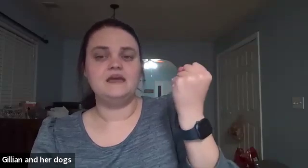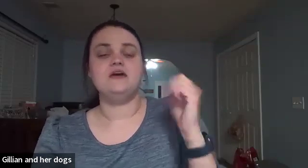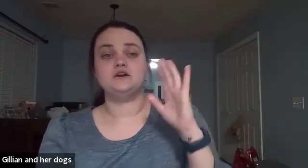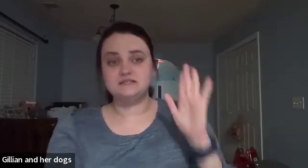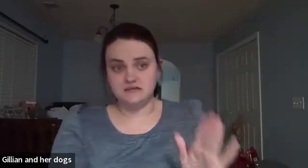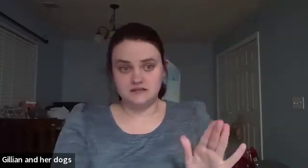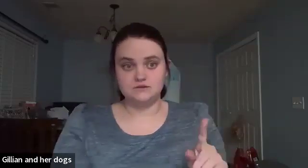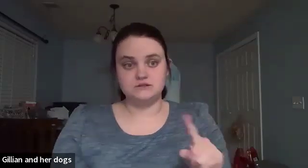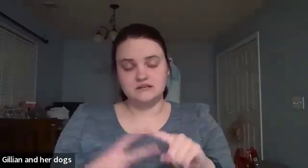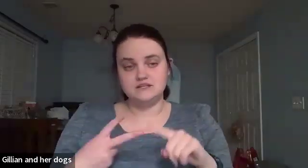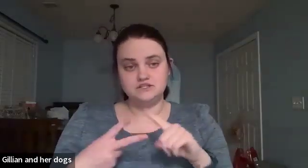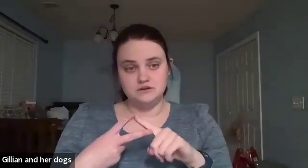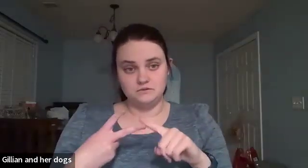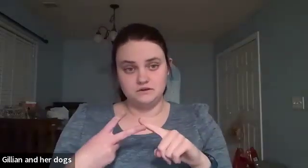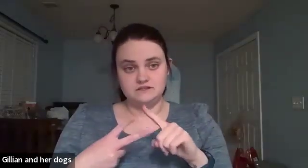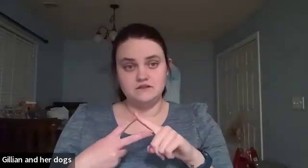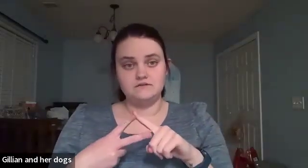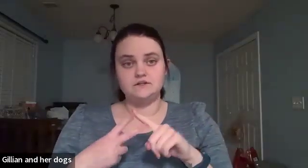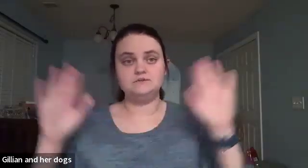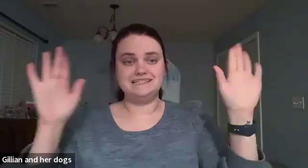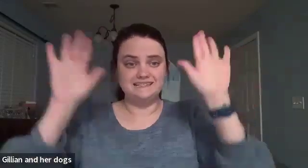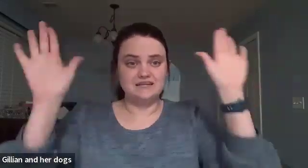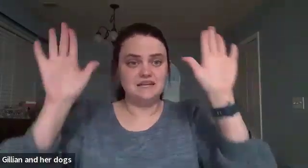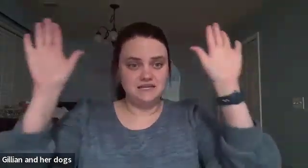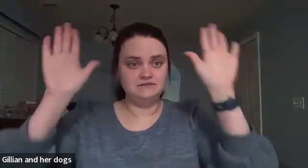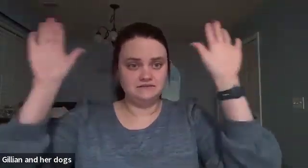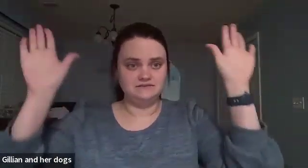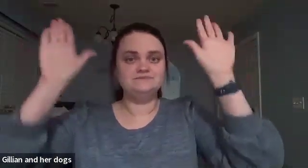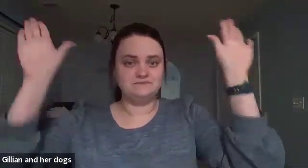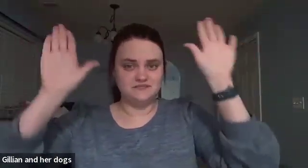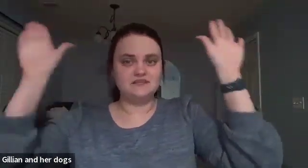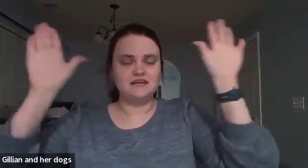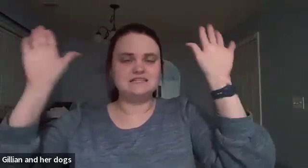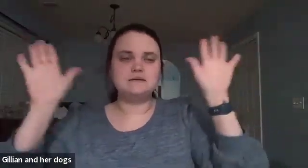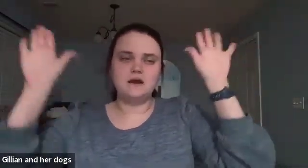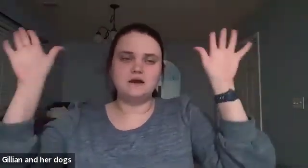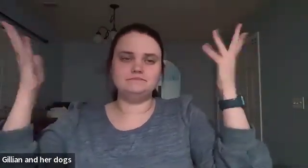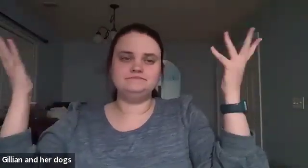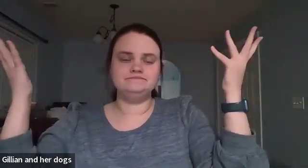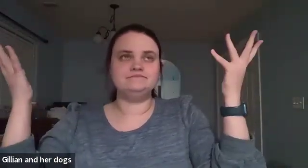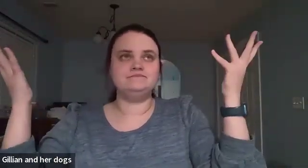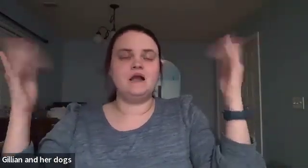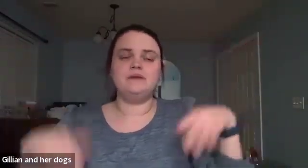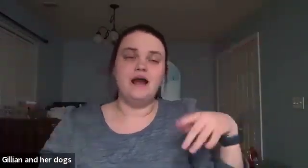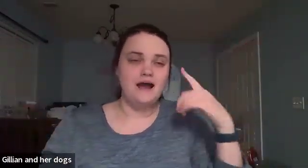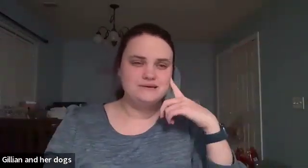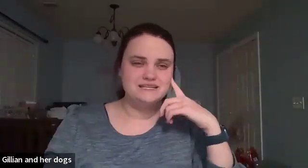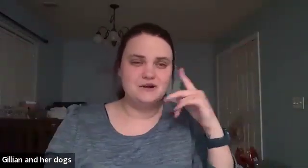And then our Sunday. So our Sunday has 2 different ones. The first one is Sunday. Sunday. It's like, I mean, I always think